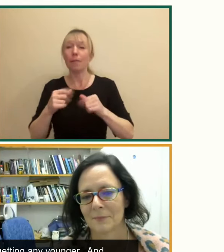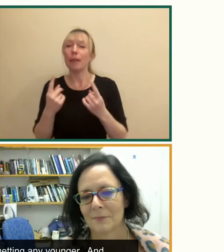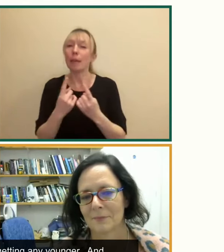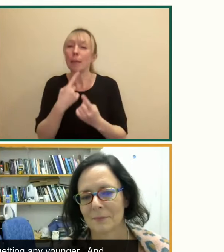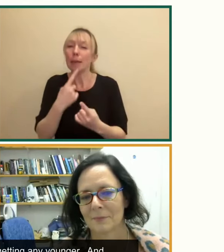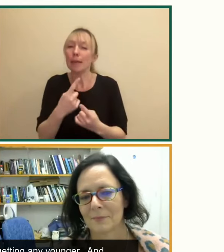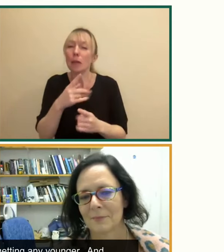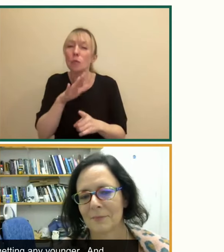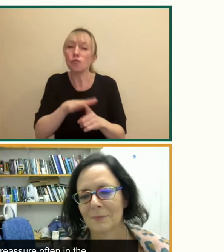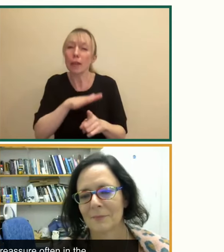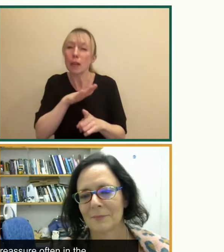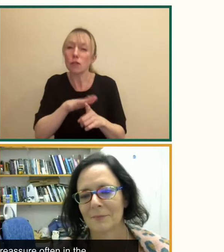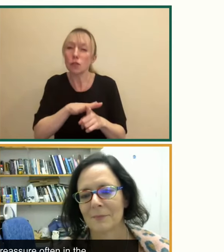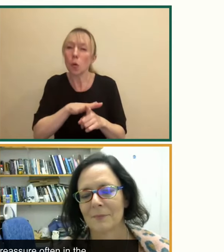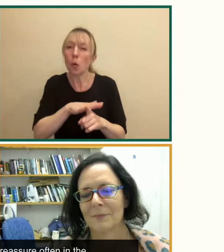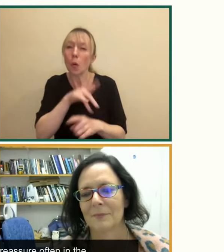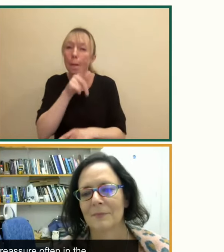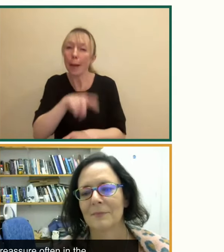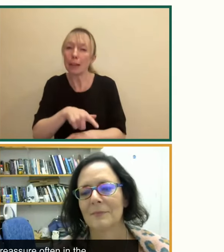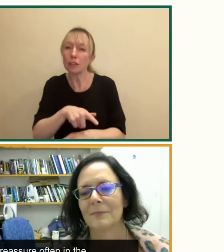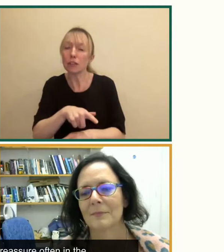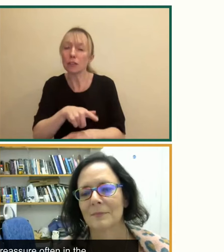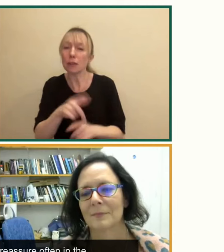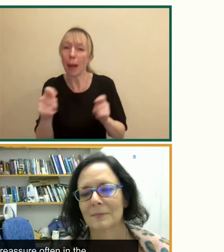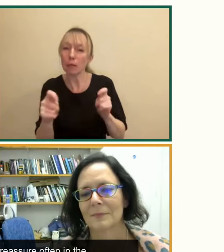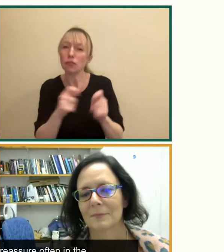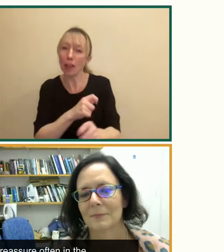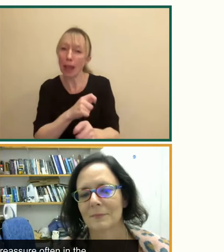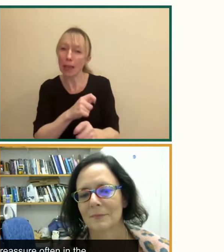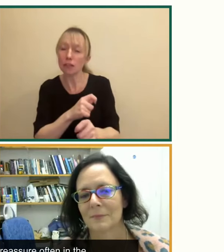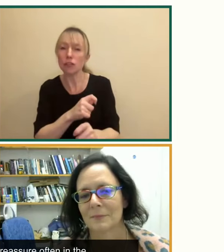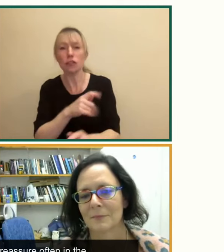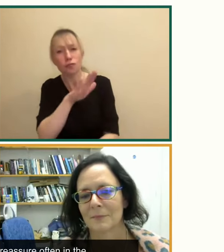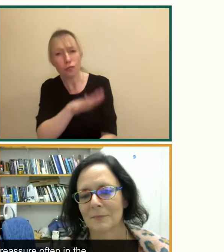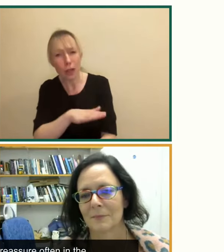consultations I have with patients about that change, you know, to reassure